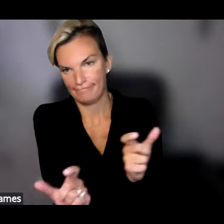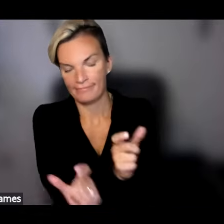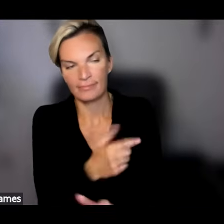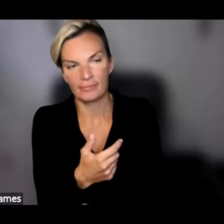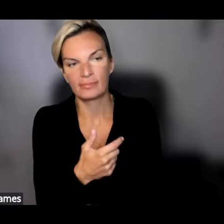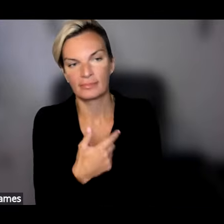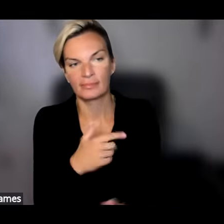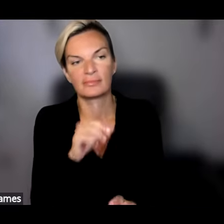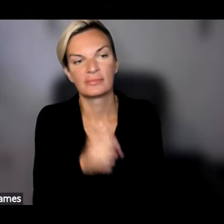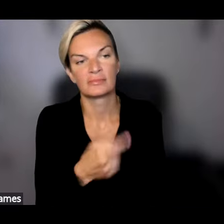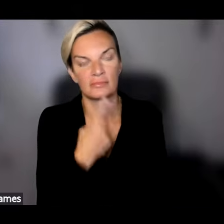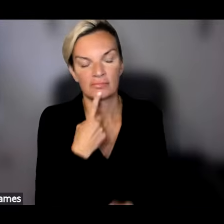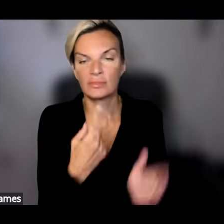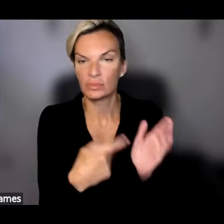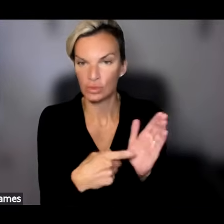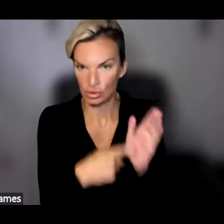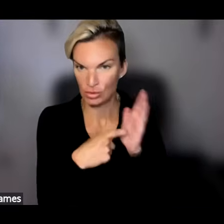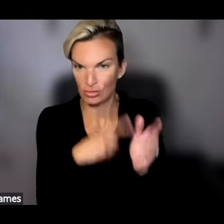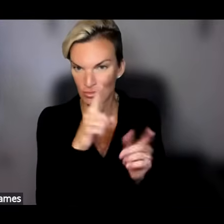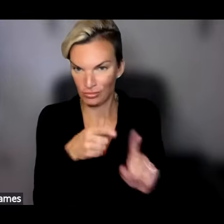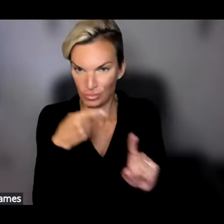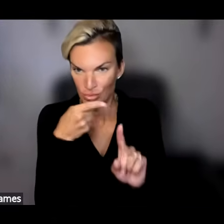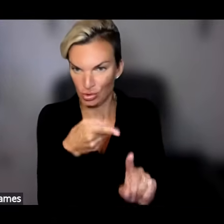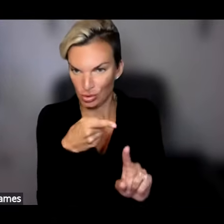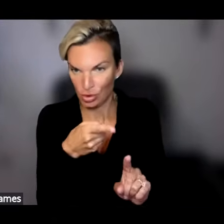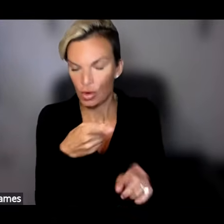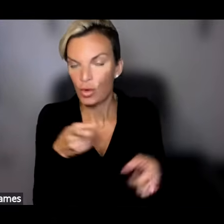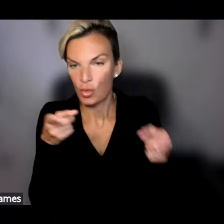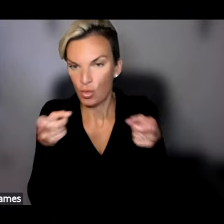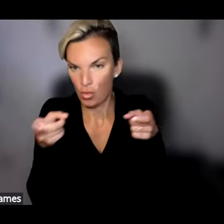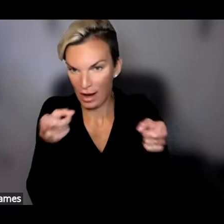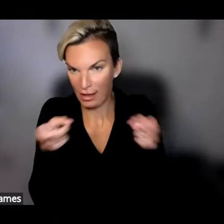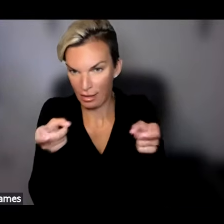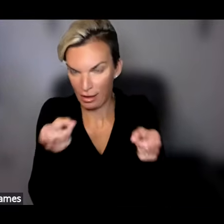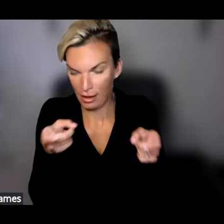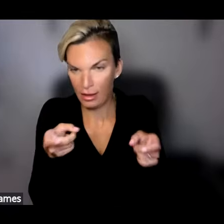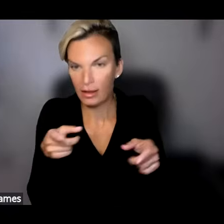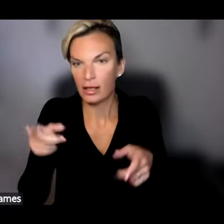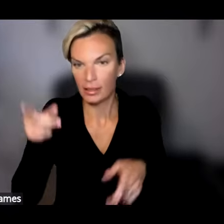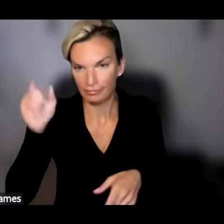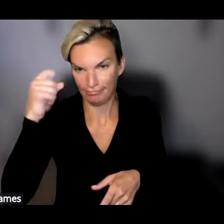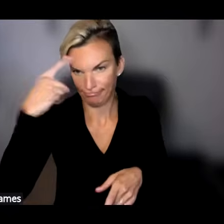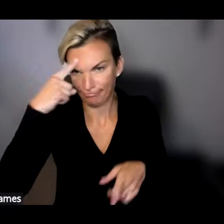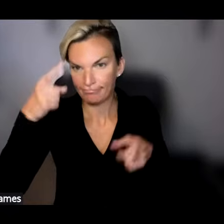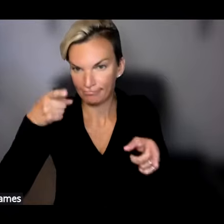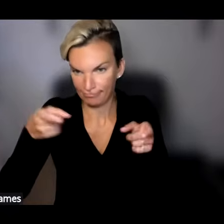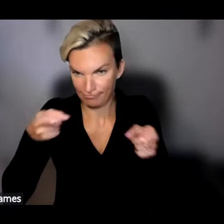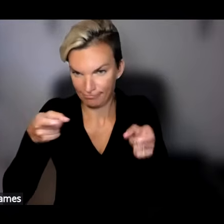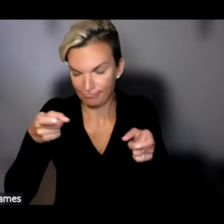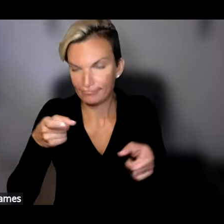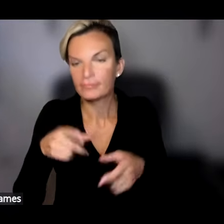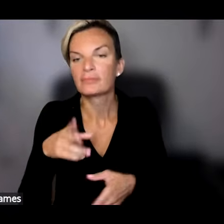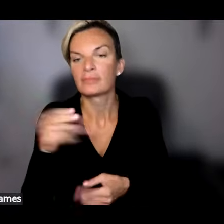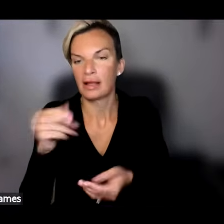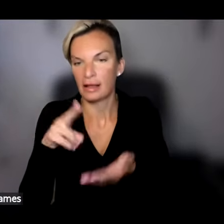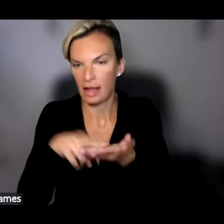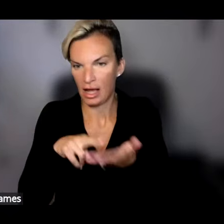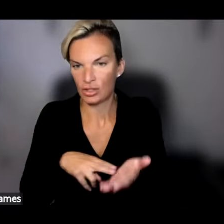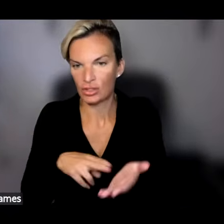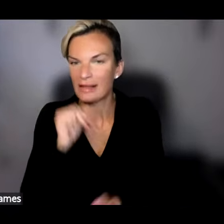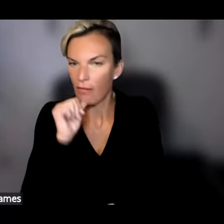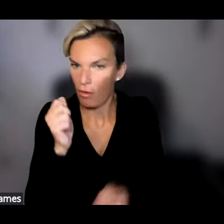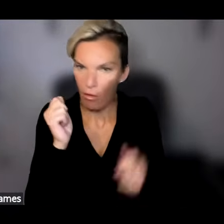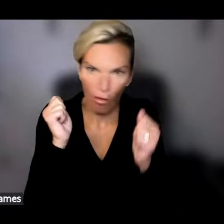most sense to say certain regulated utilities and government contractors, because it's certain utilities and it's certain contractors. It's not all utilities or